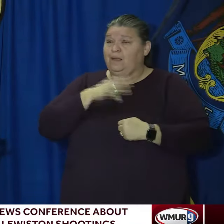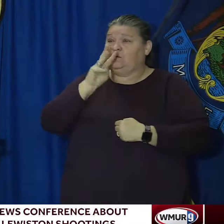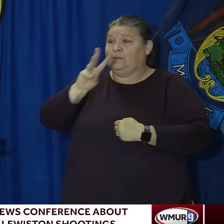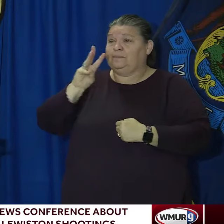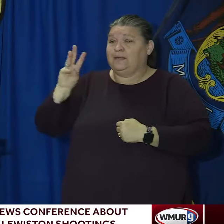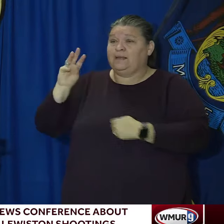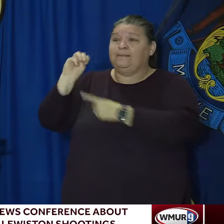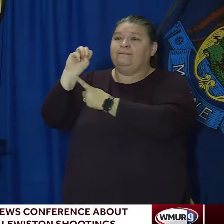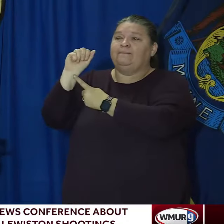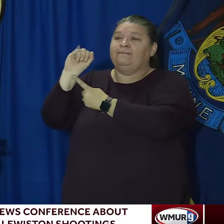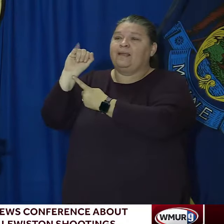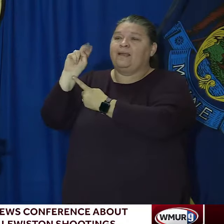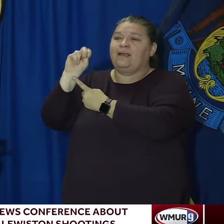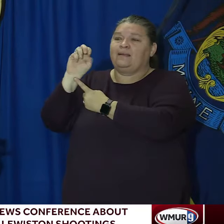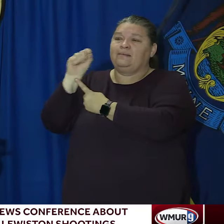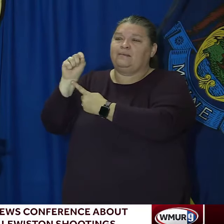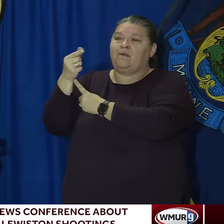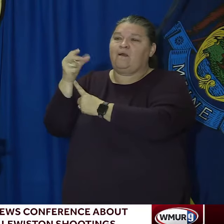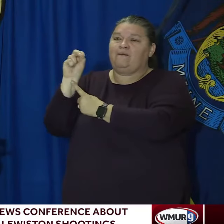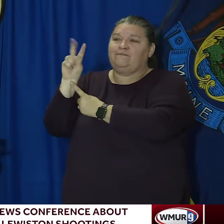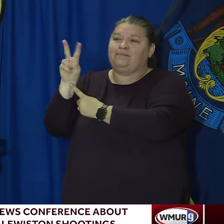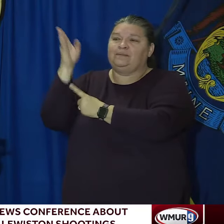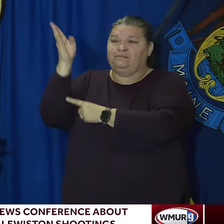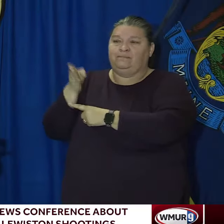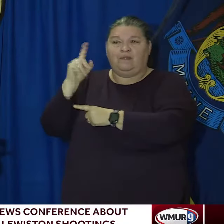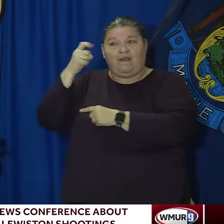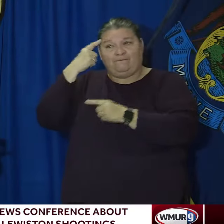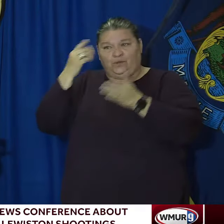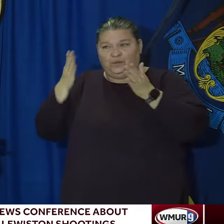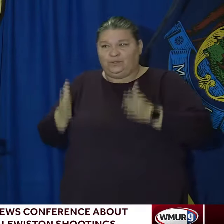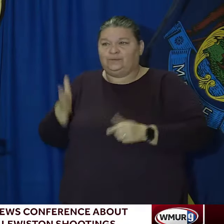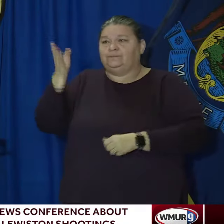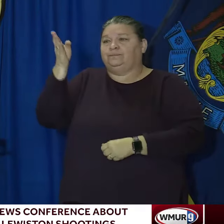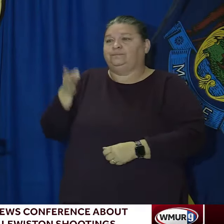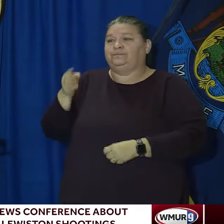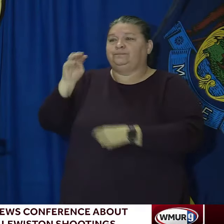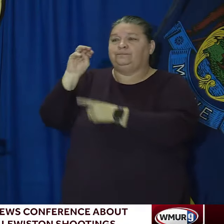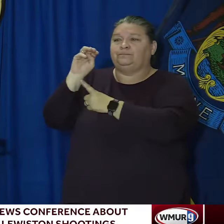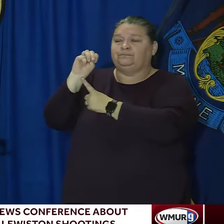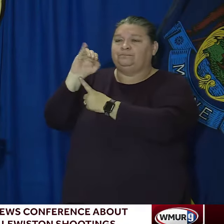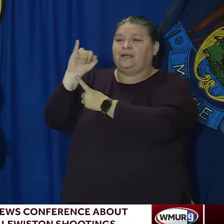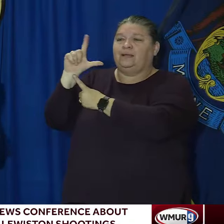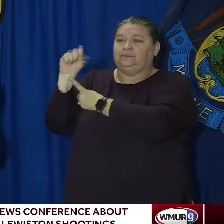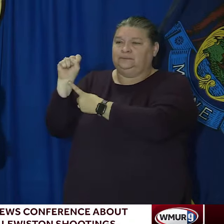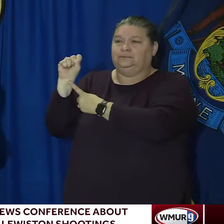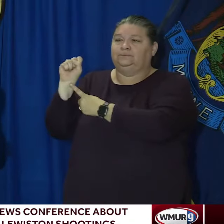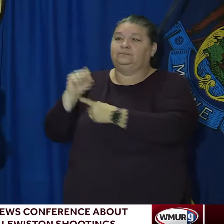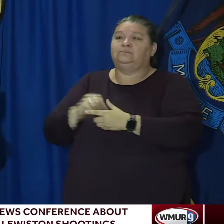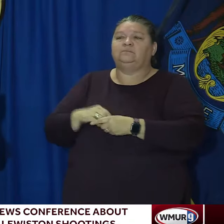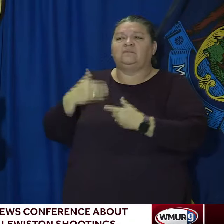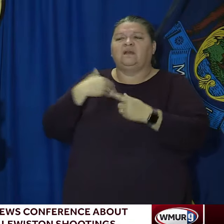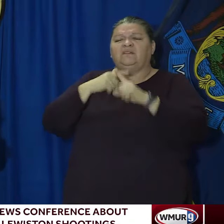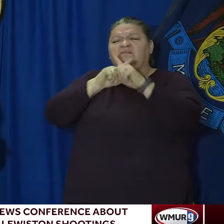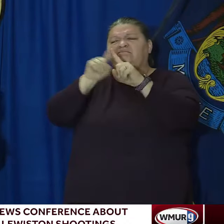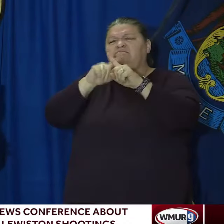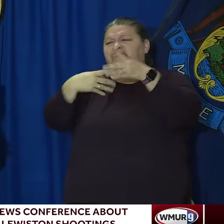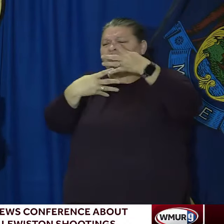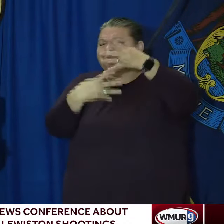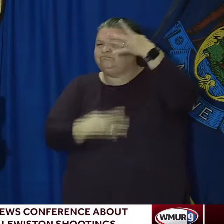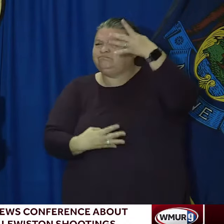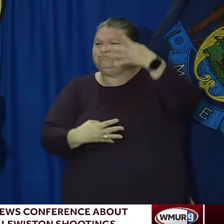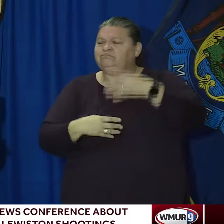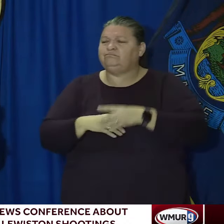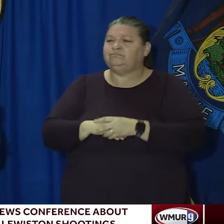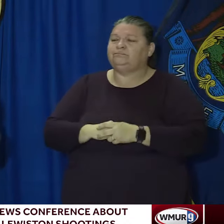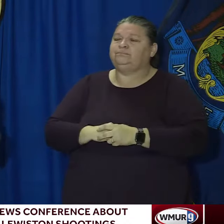maine.gov/governor/mills to access those resources and those websites. At the top of the website, you'll see